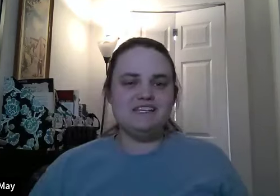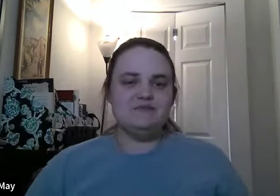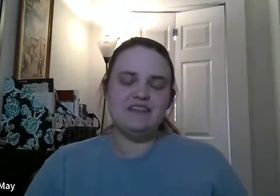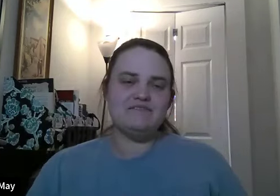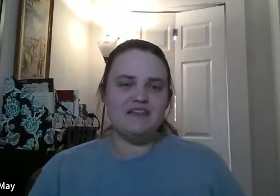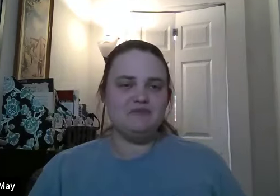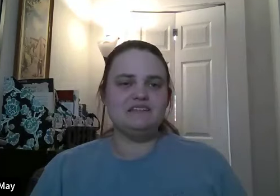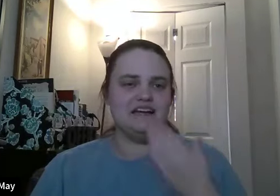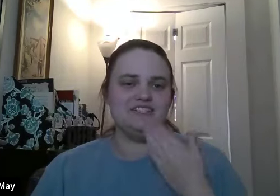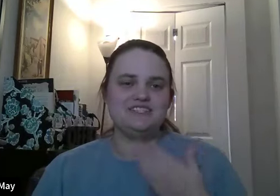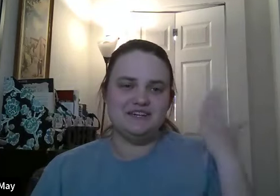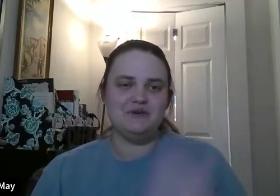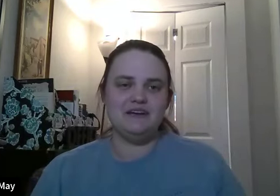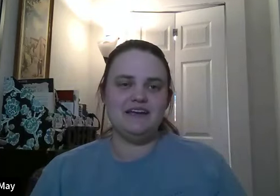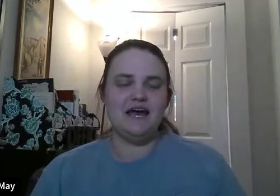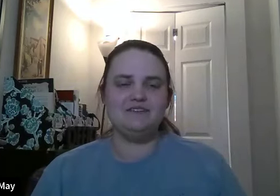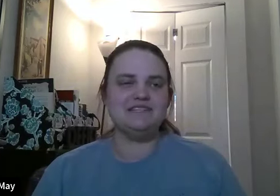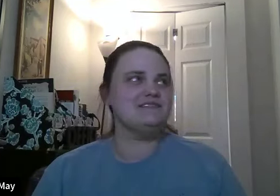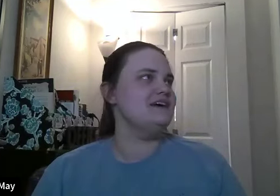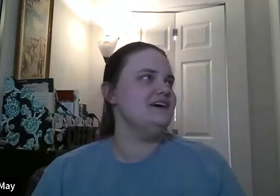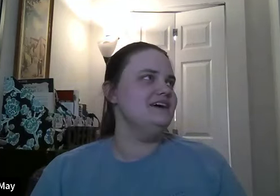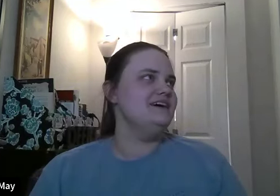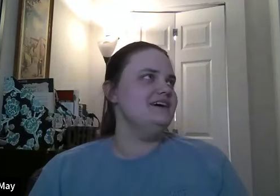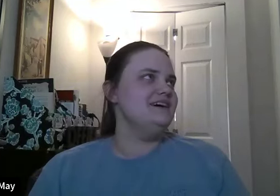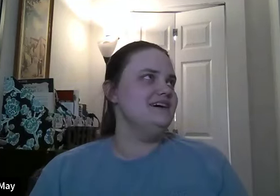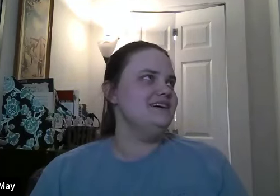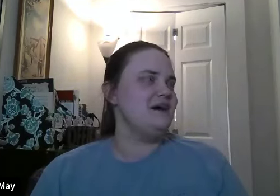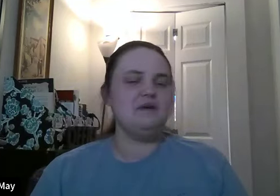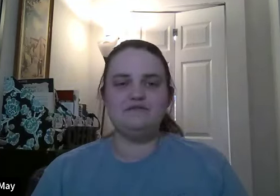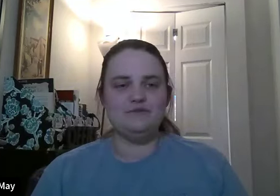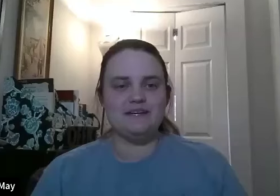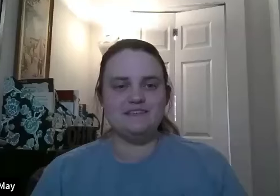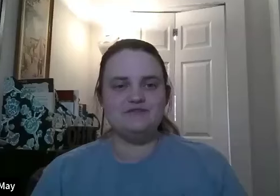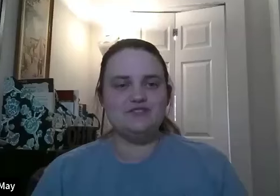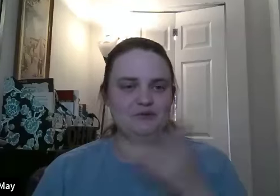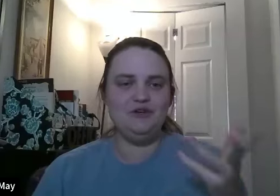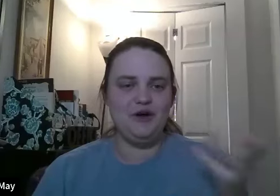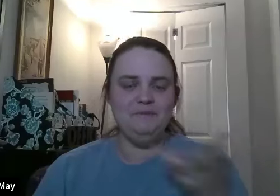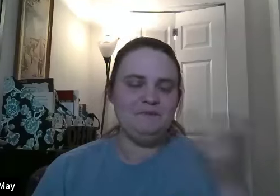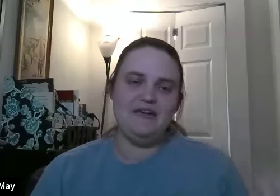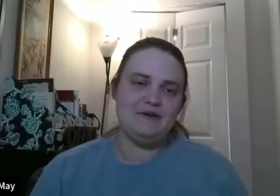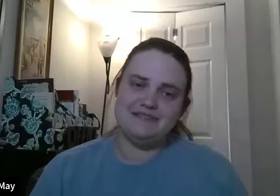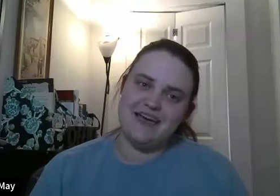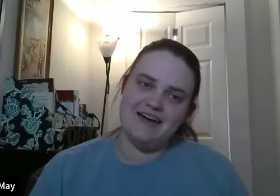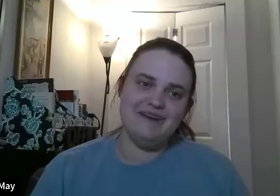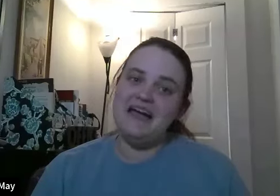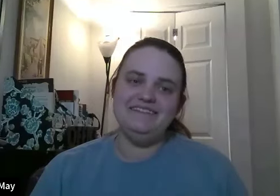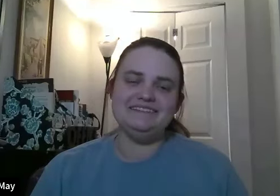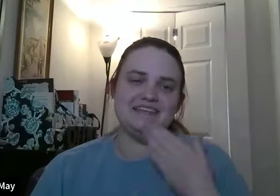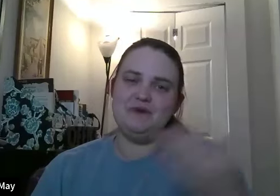possible. And then I finally realized I could just say good morning. And I just was like, I made a fool of myself. So, you know, there is that. That's why I